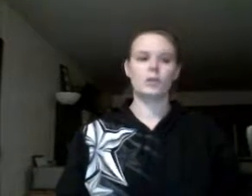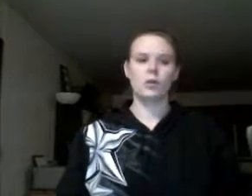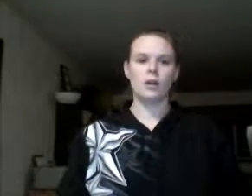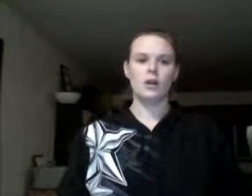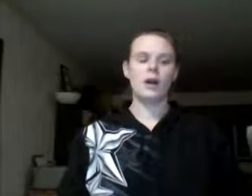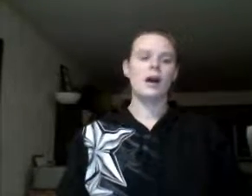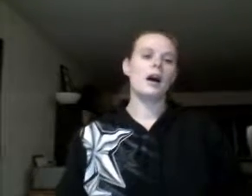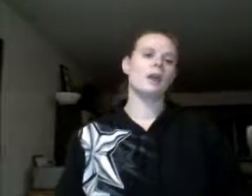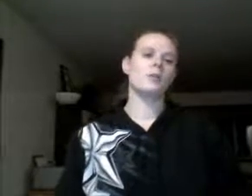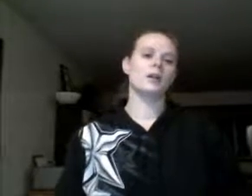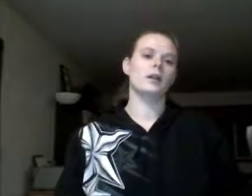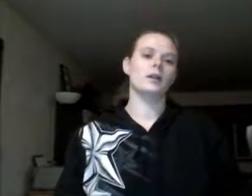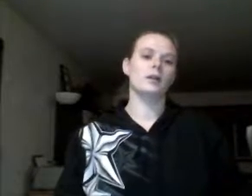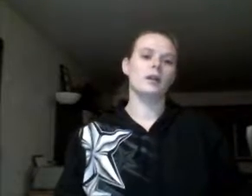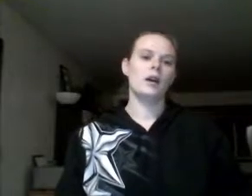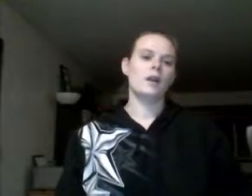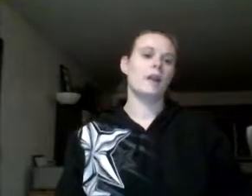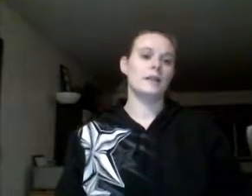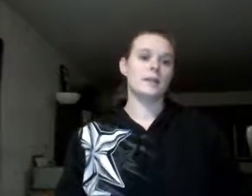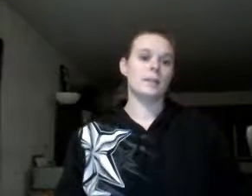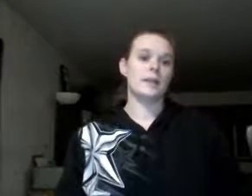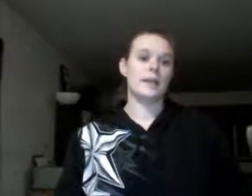store, I will find something that I may